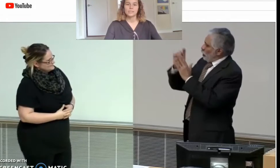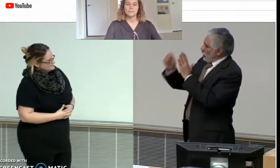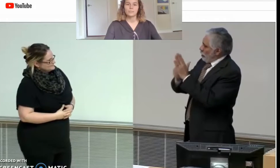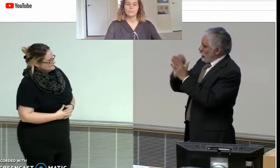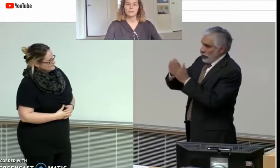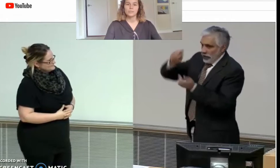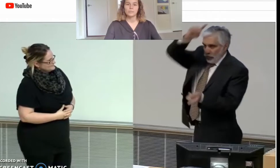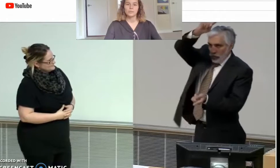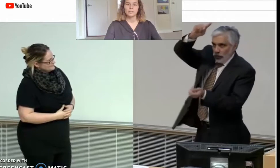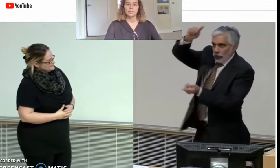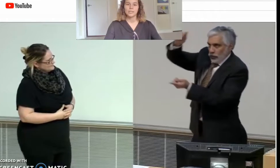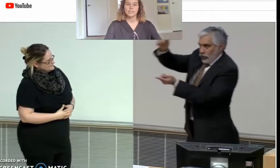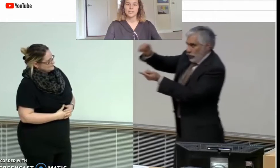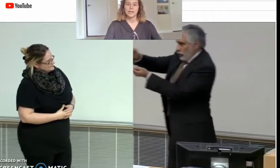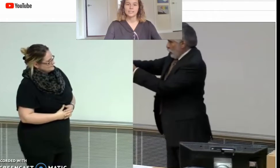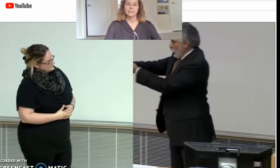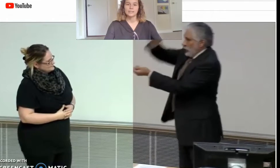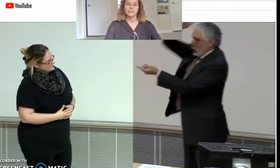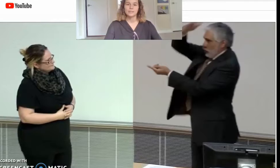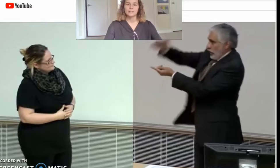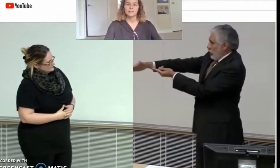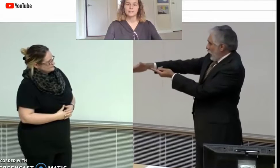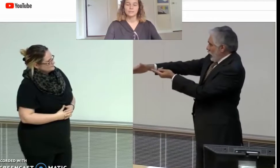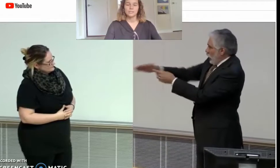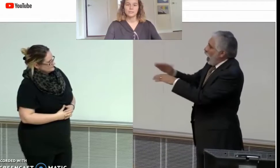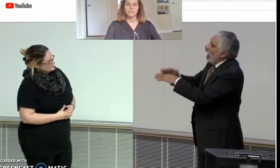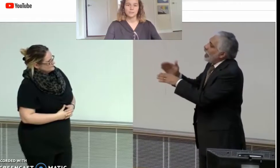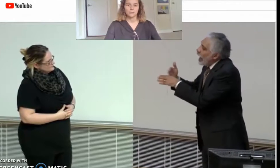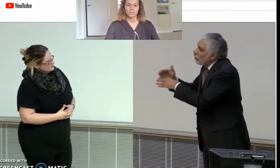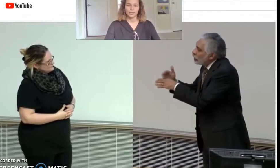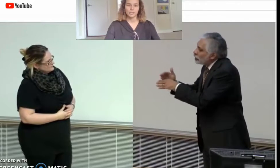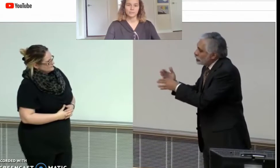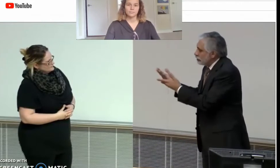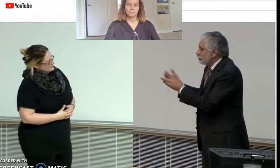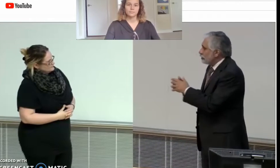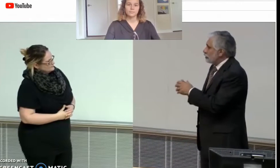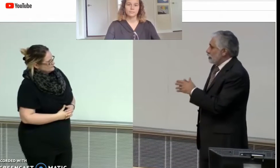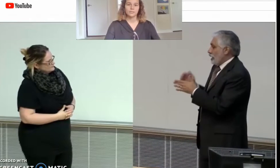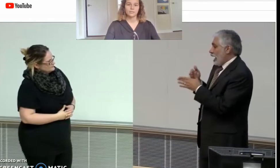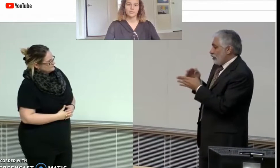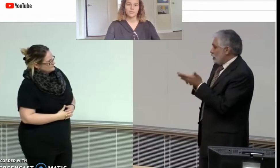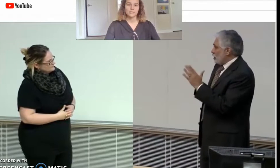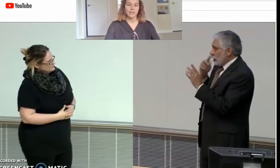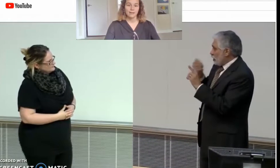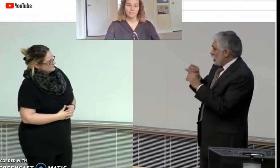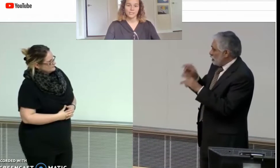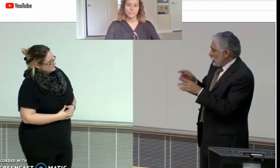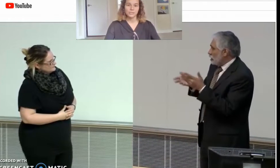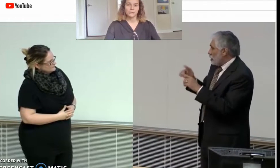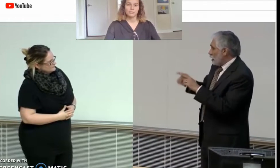Yes. What's important is that we do see a correlation. And there is an average, which